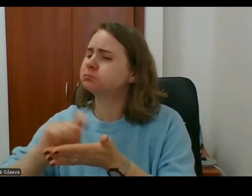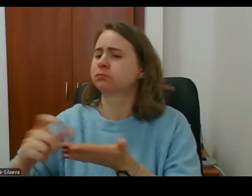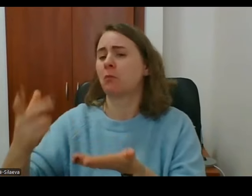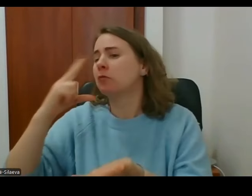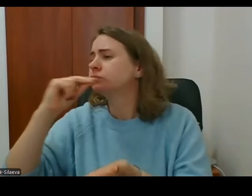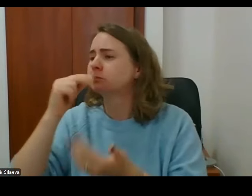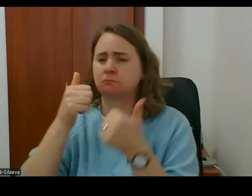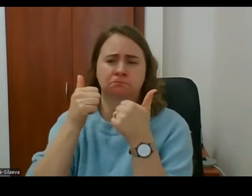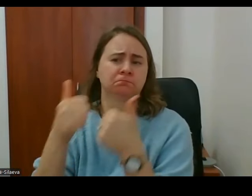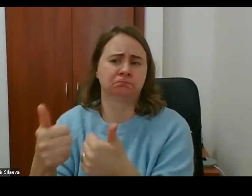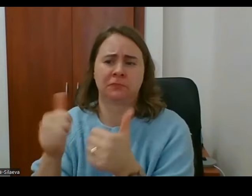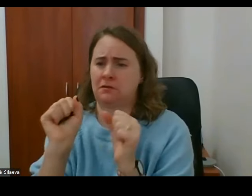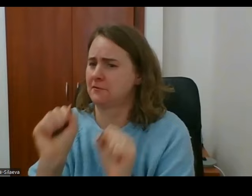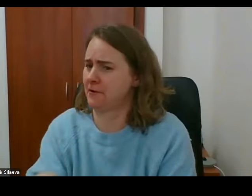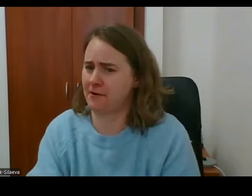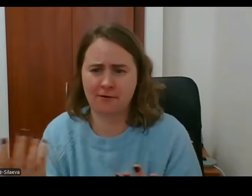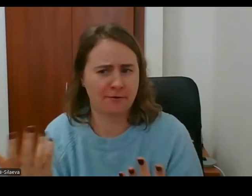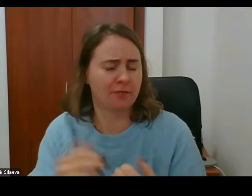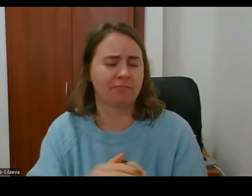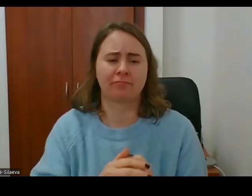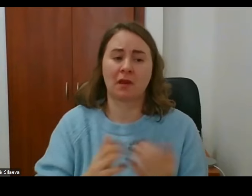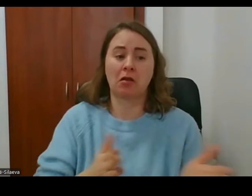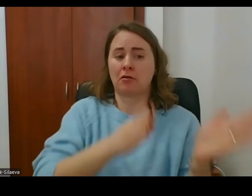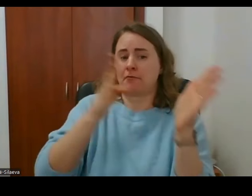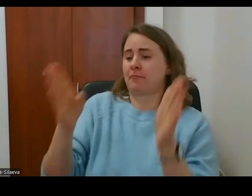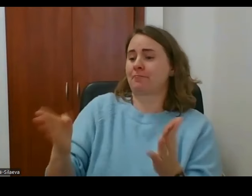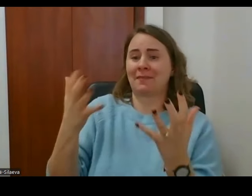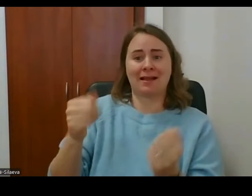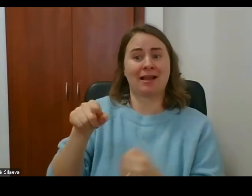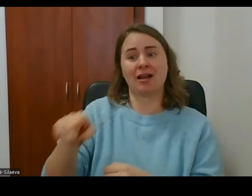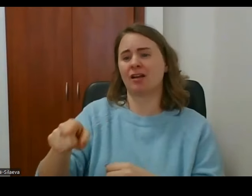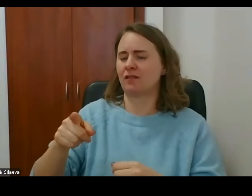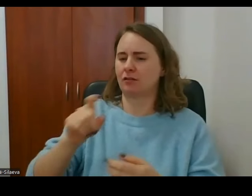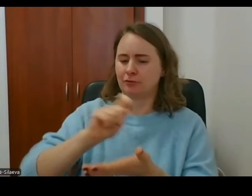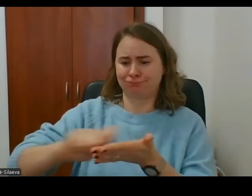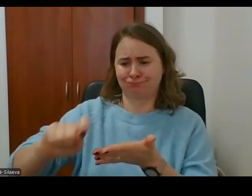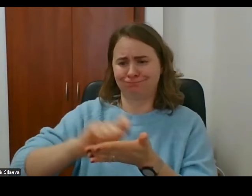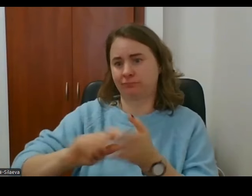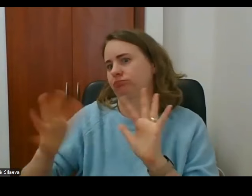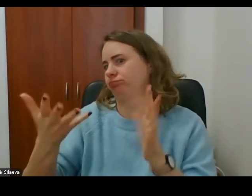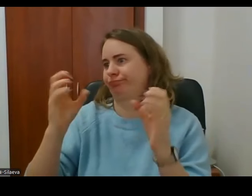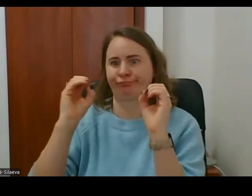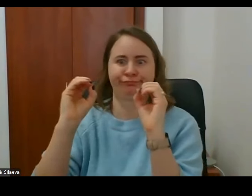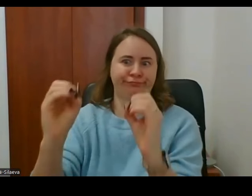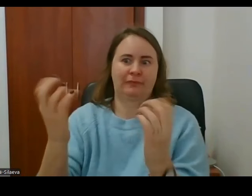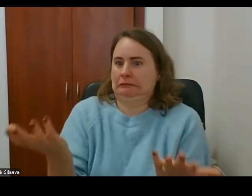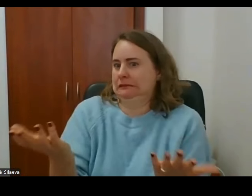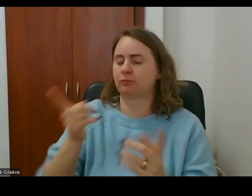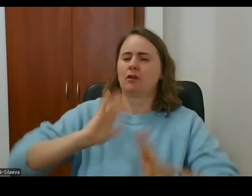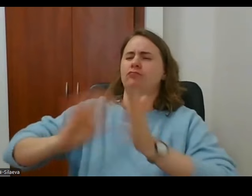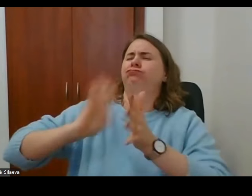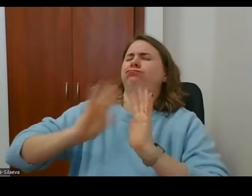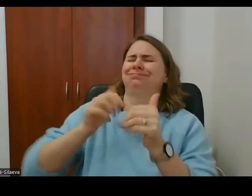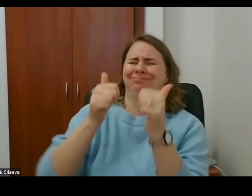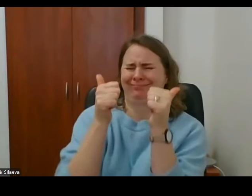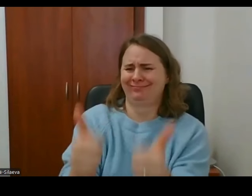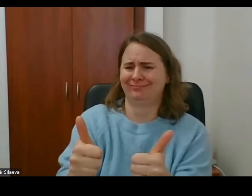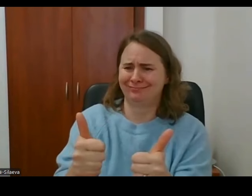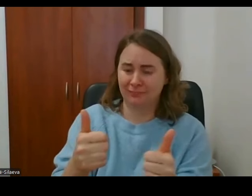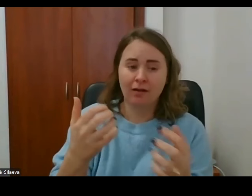And actually, deaf children are very difficult and they're different, and their degree of hearing loss is also